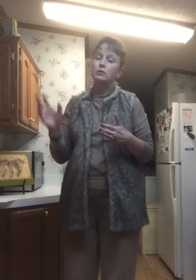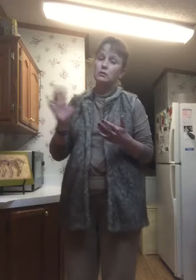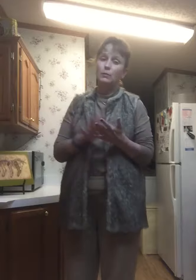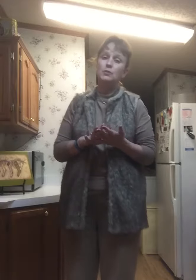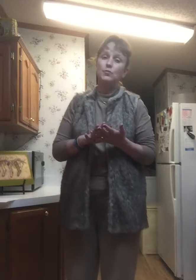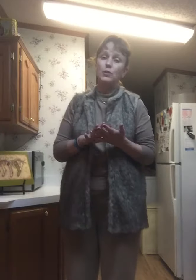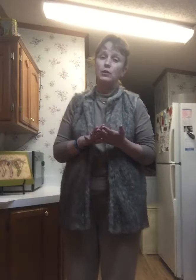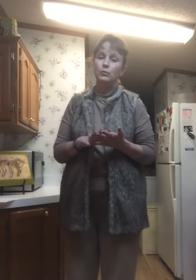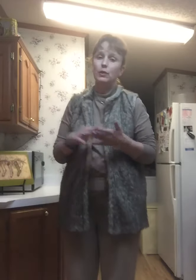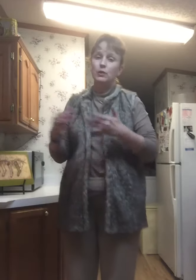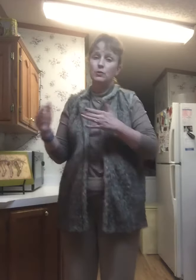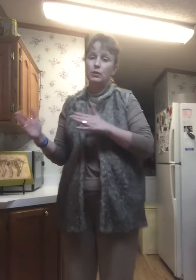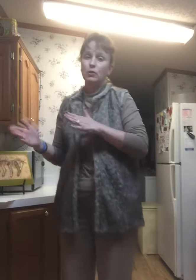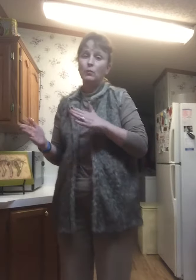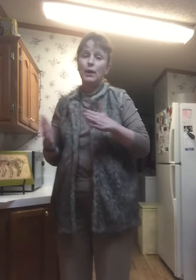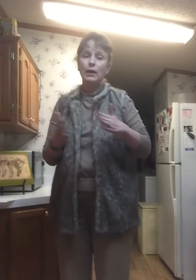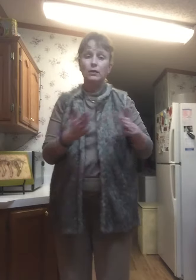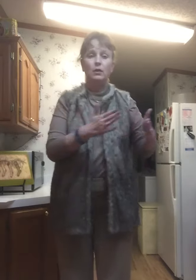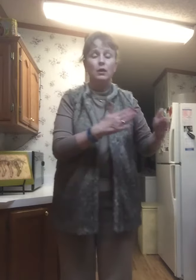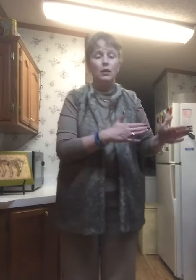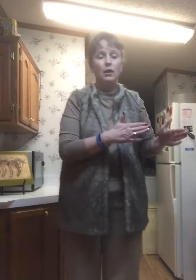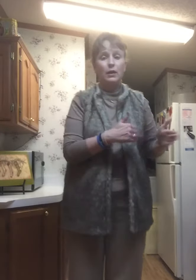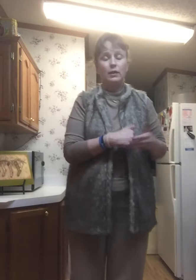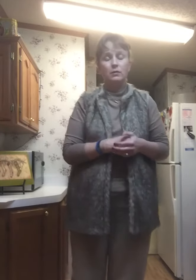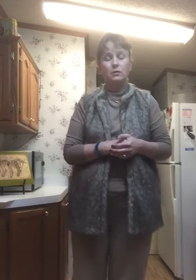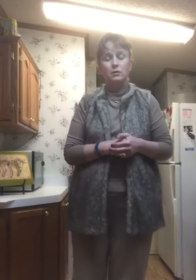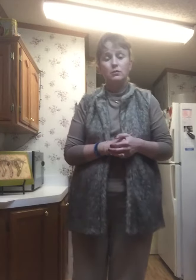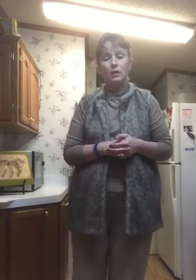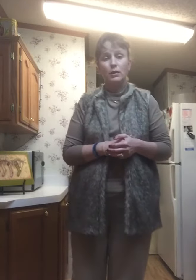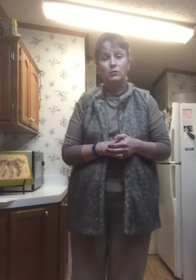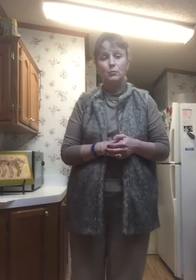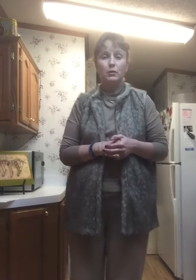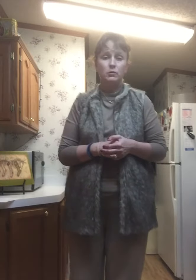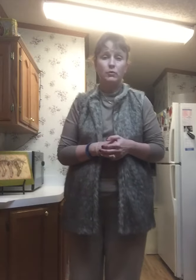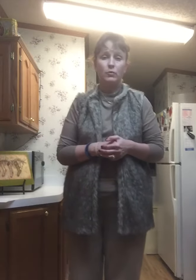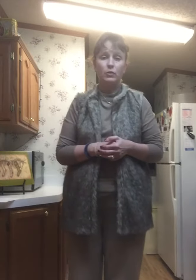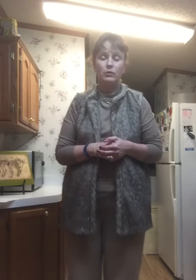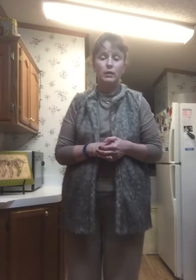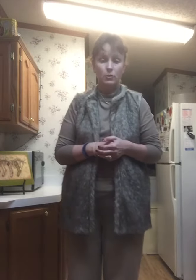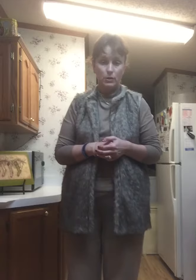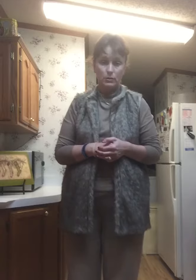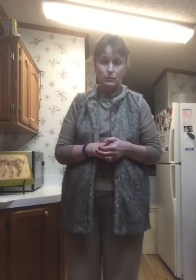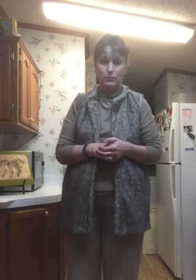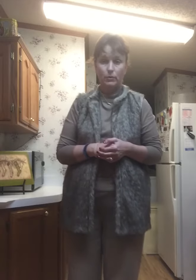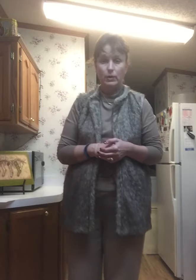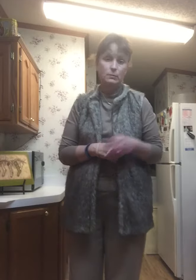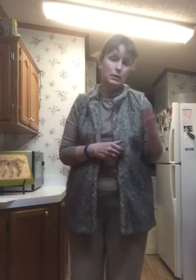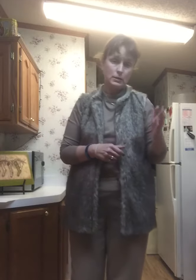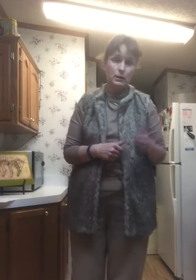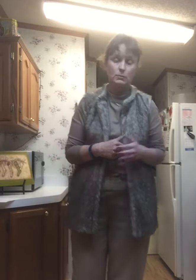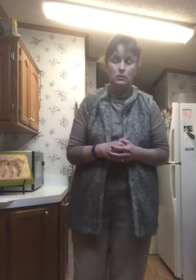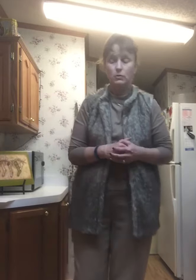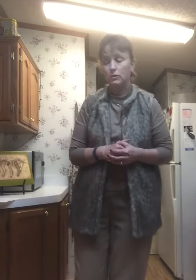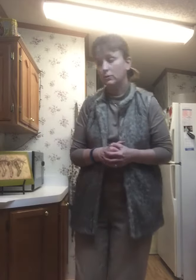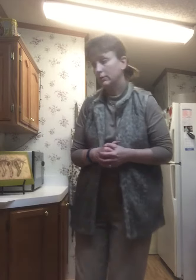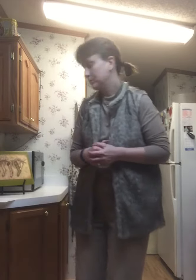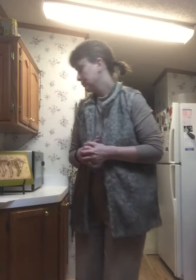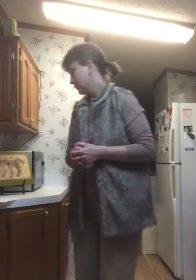can stop this video and you can go back and do parts over that you need to, as many times as you need to.